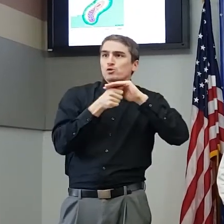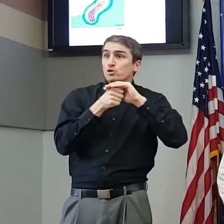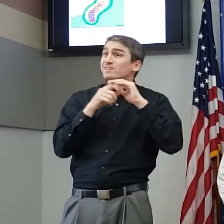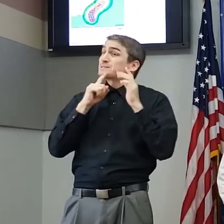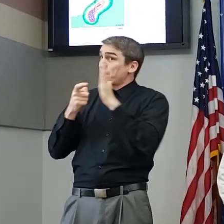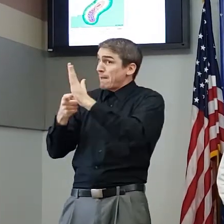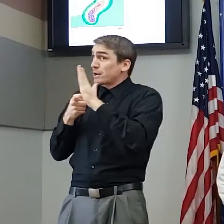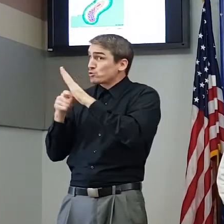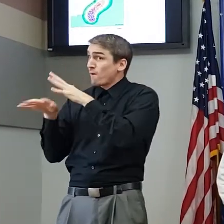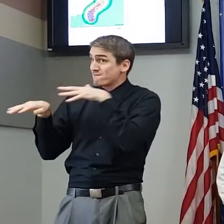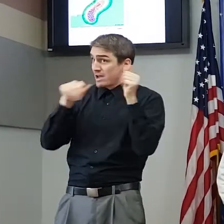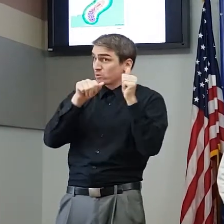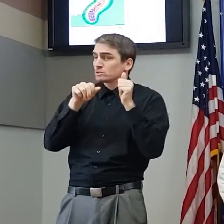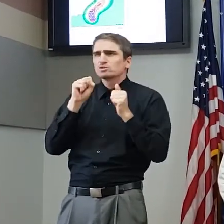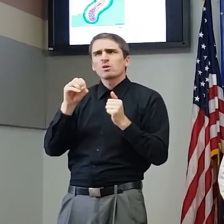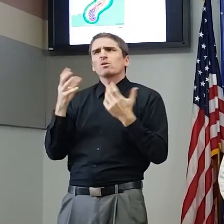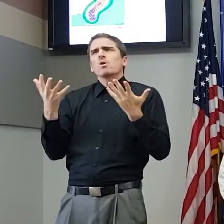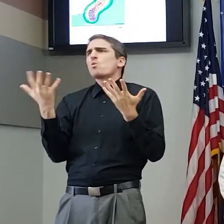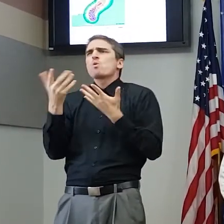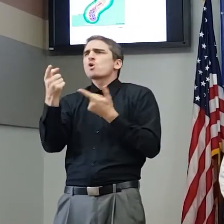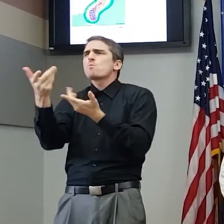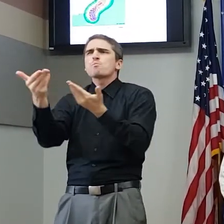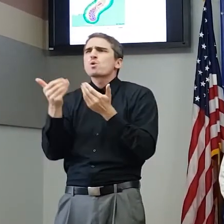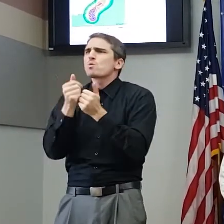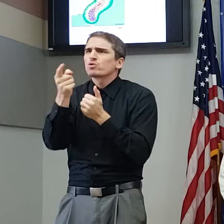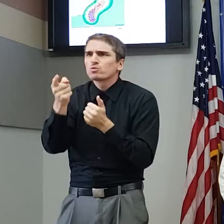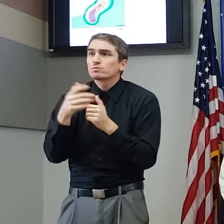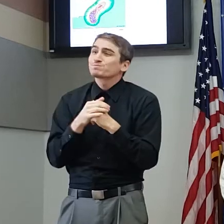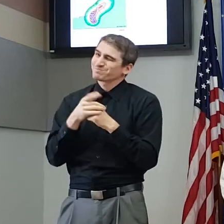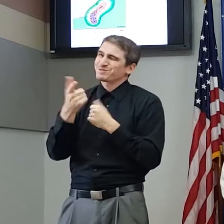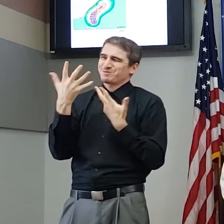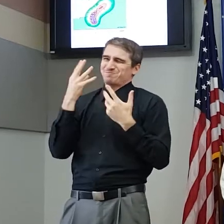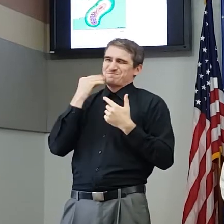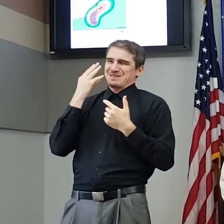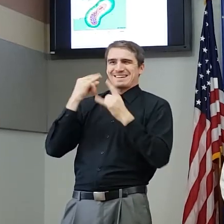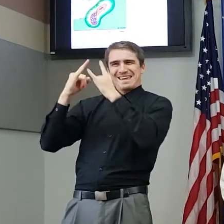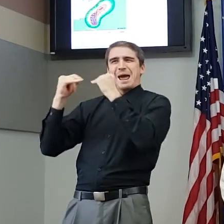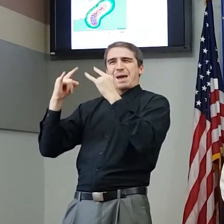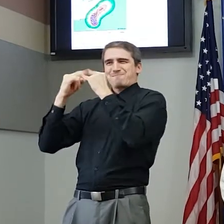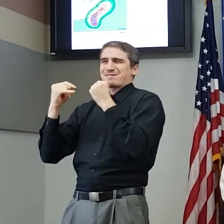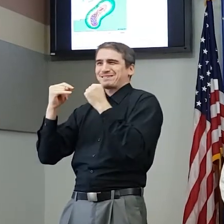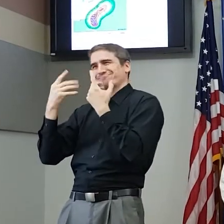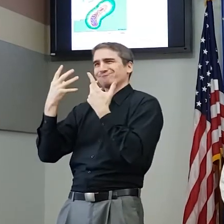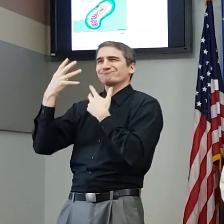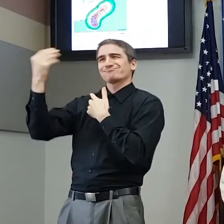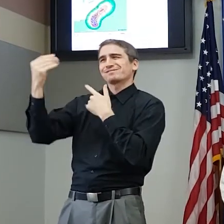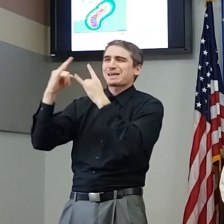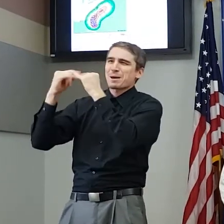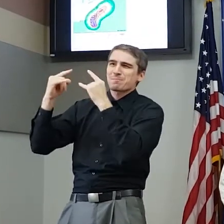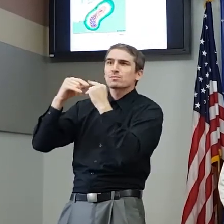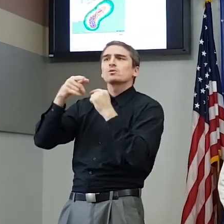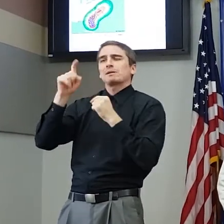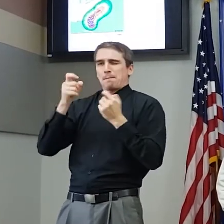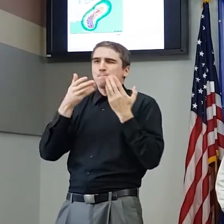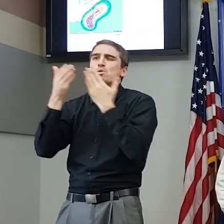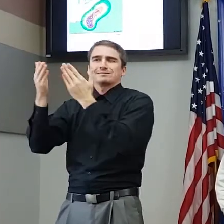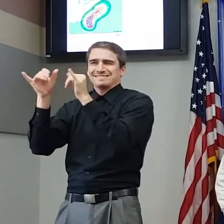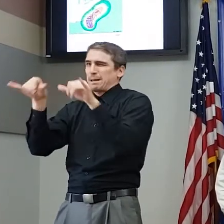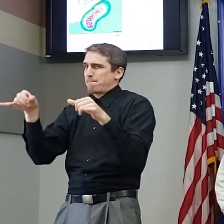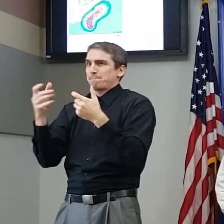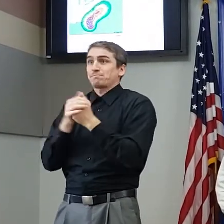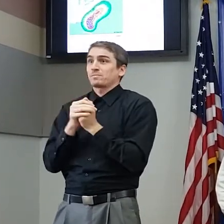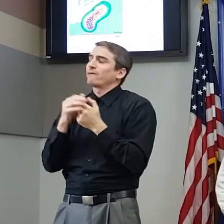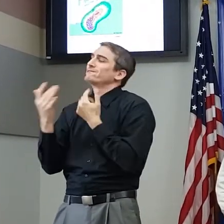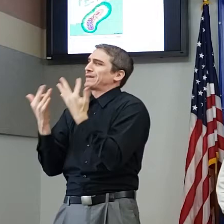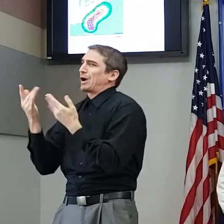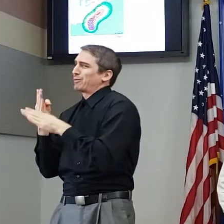So what do you take with you? Well, if you've ever gone camping, then you know that you need to take a lot of things with you. Of course, we can leave the firewood at